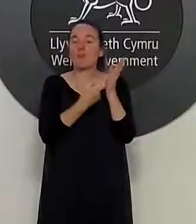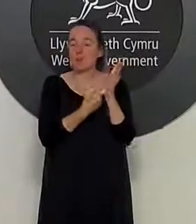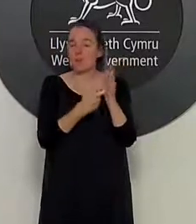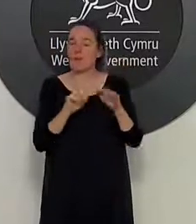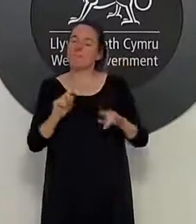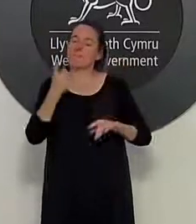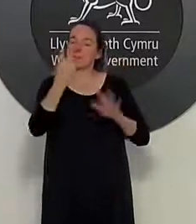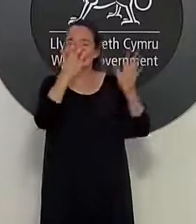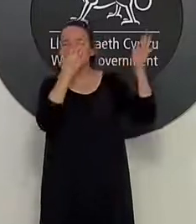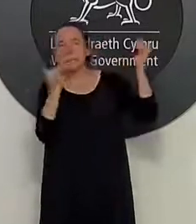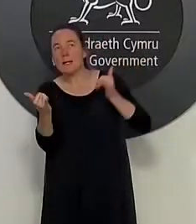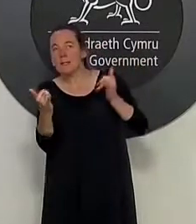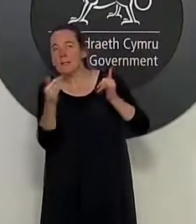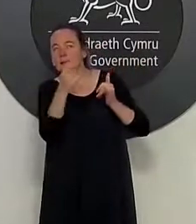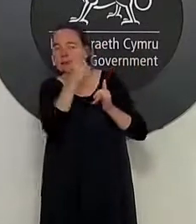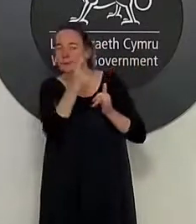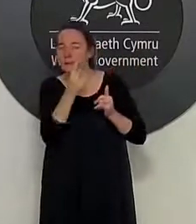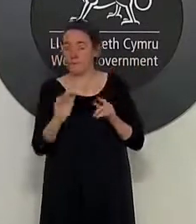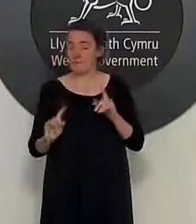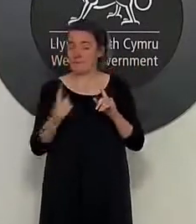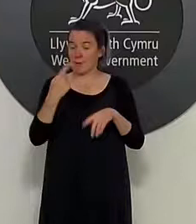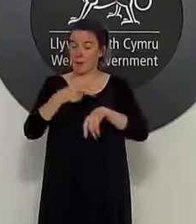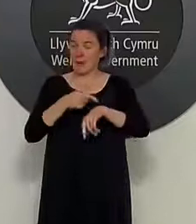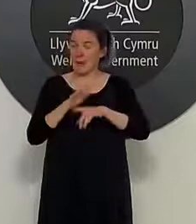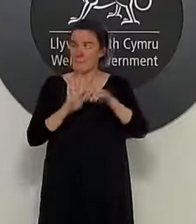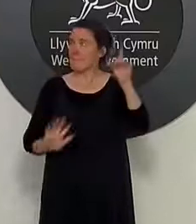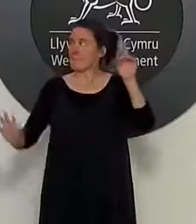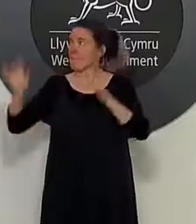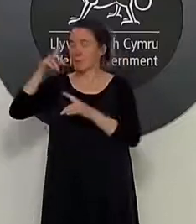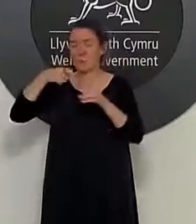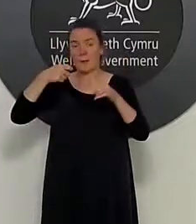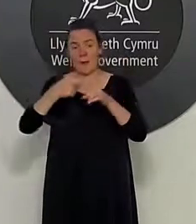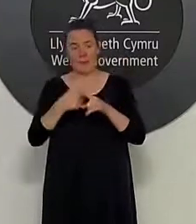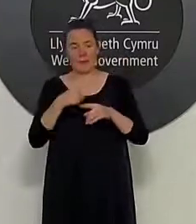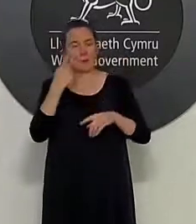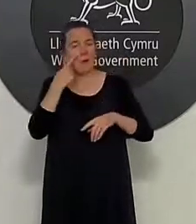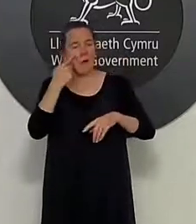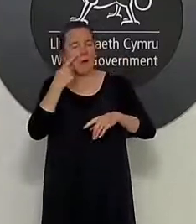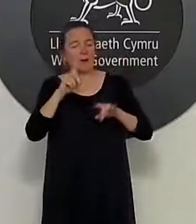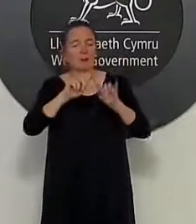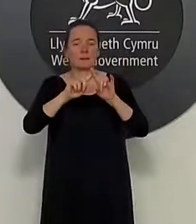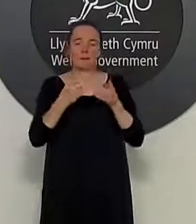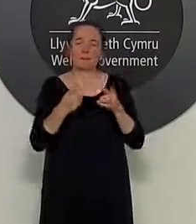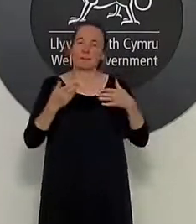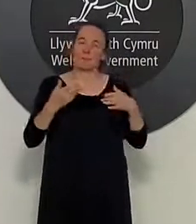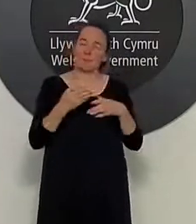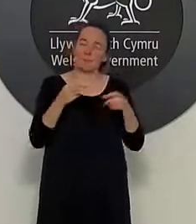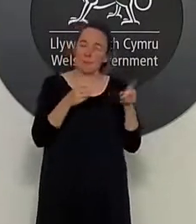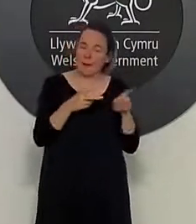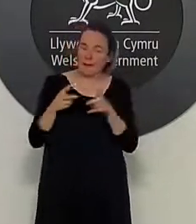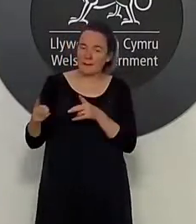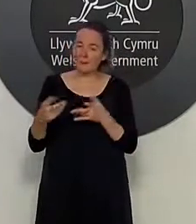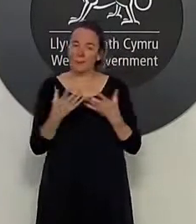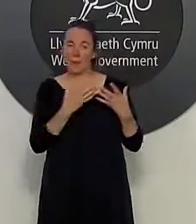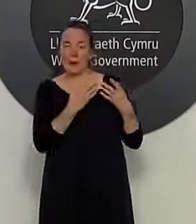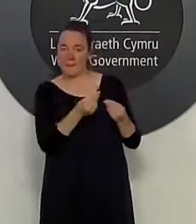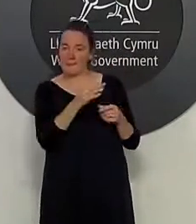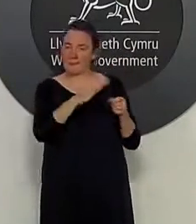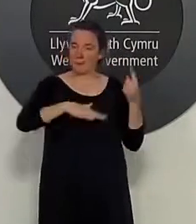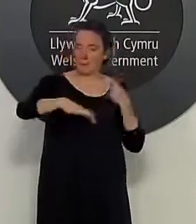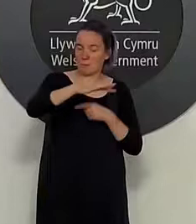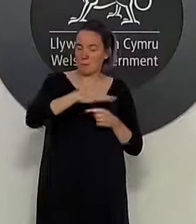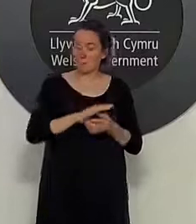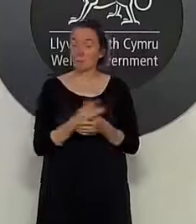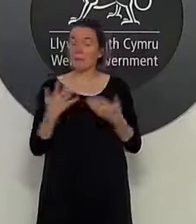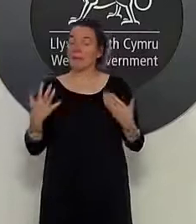kind anywhere in the United Kingdom. Today, we're setting out further details of our